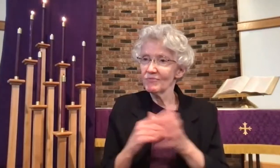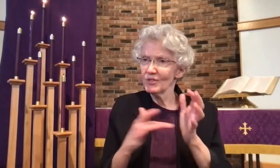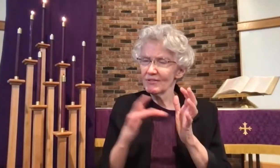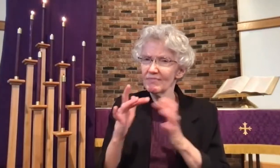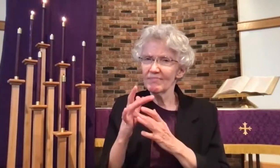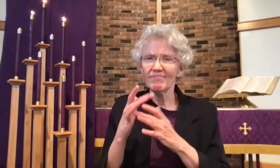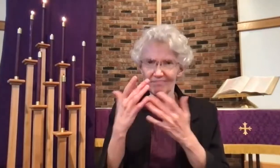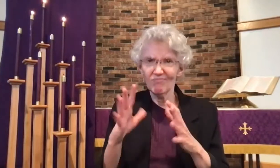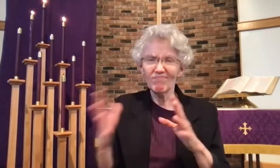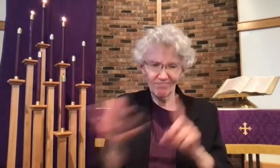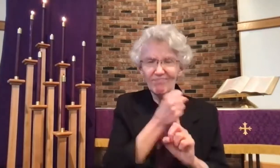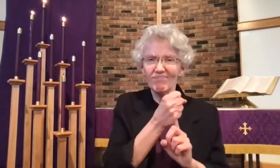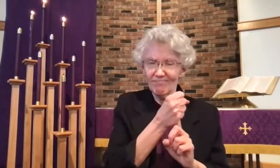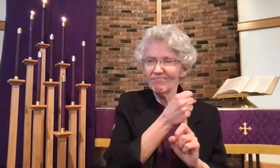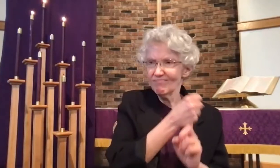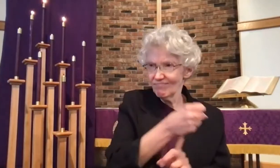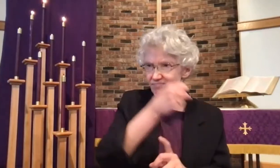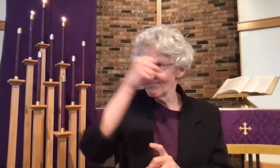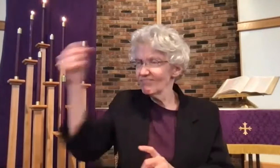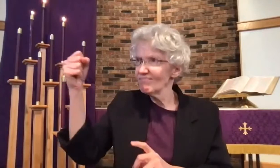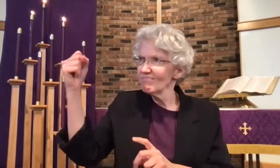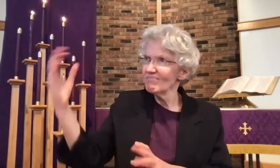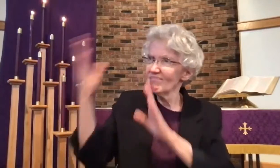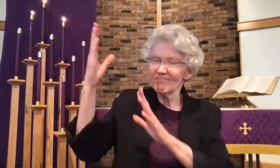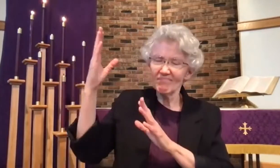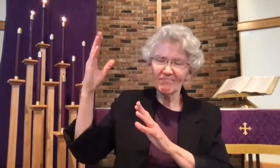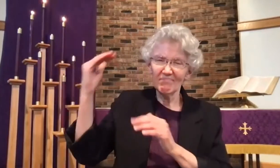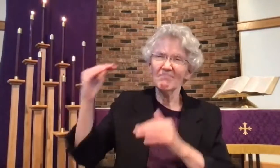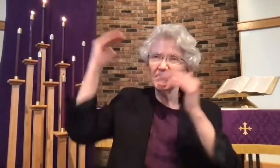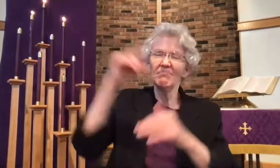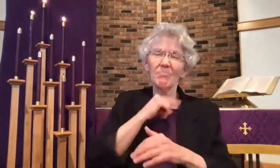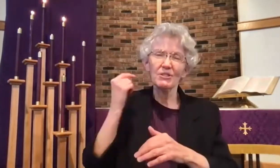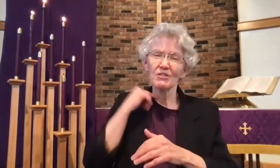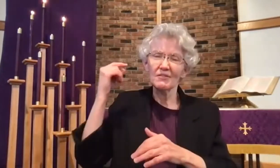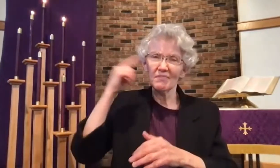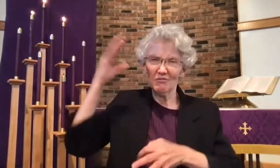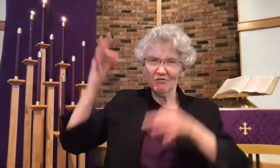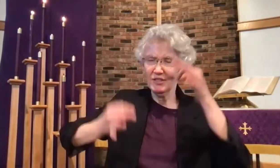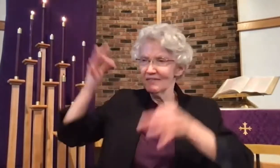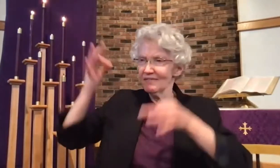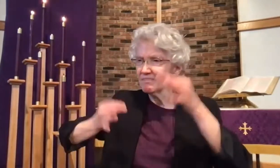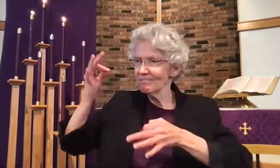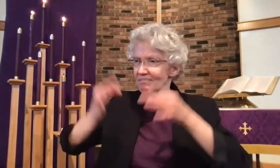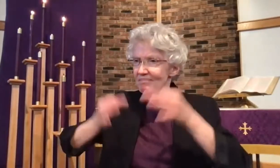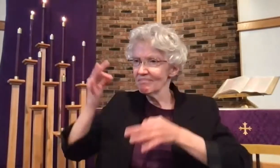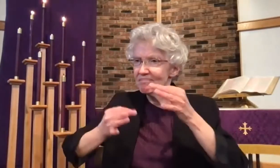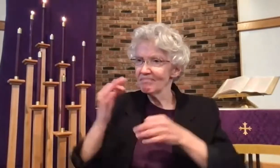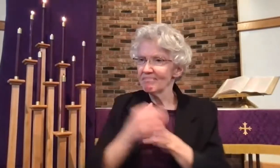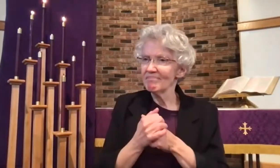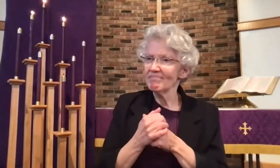And the sixth example, after Jesus was arrested and he stood before the high priests within